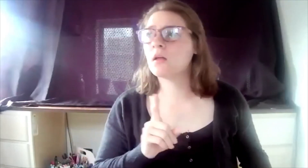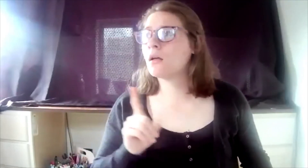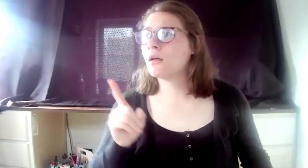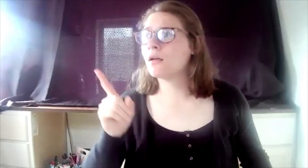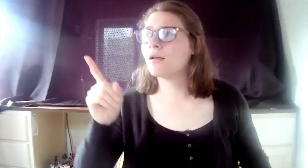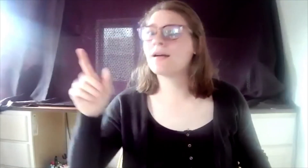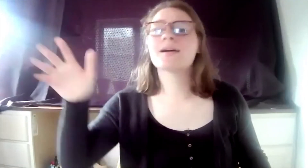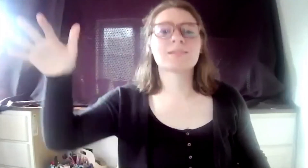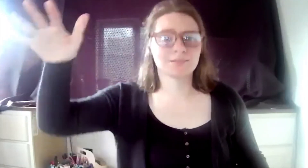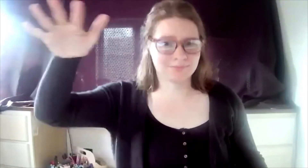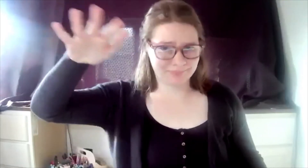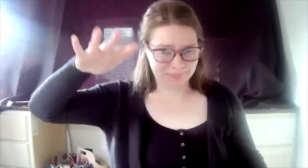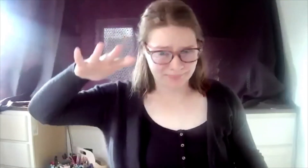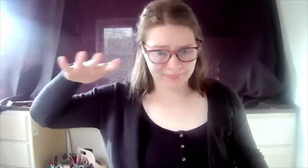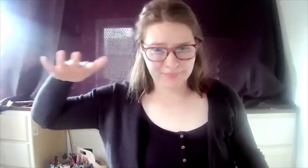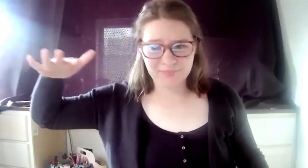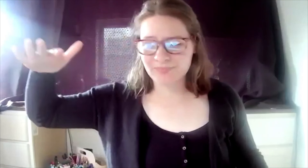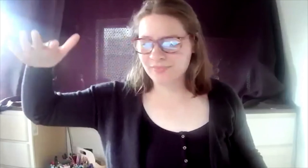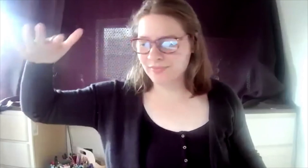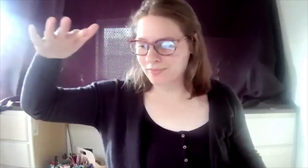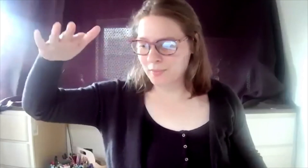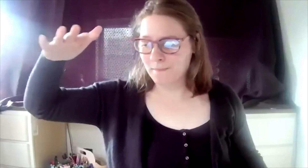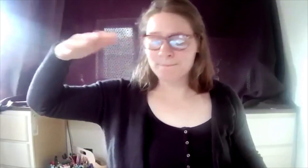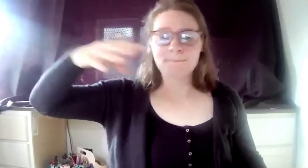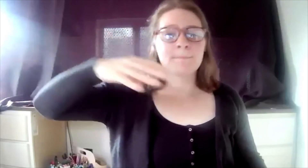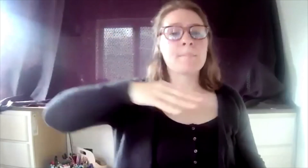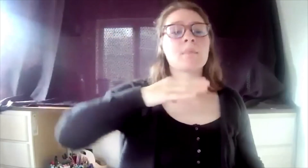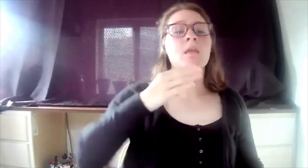you find me. Oh,